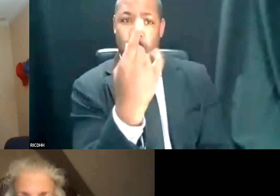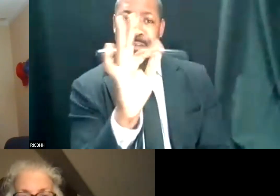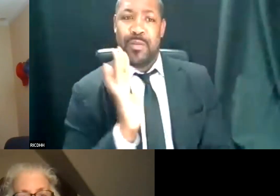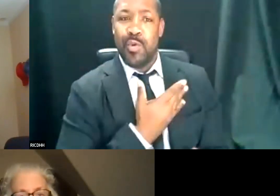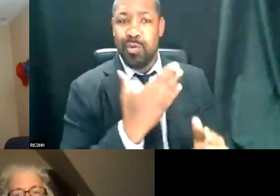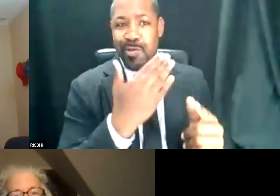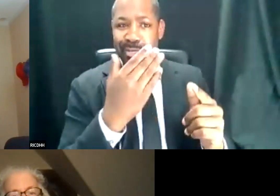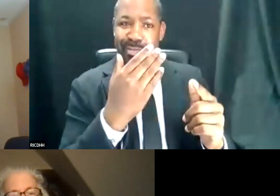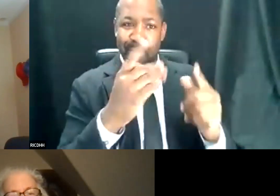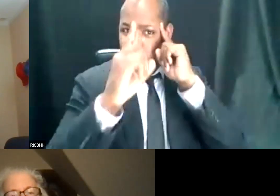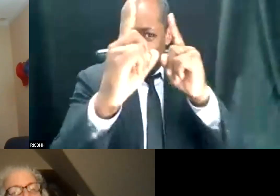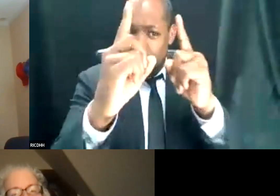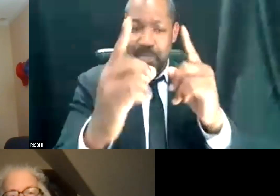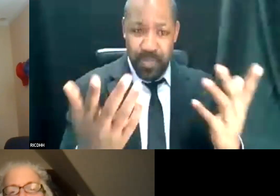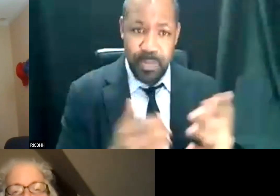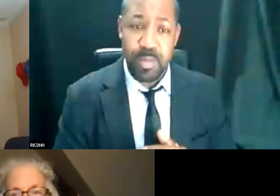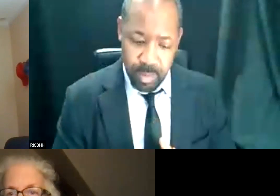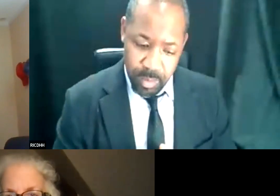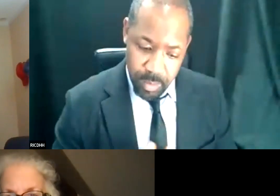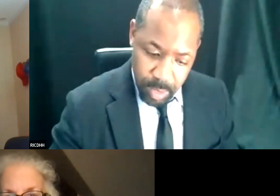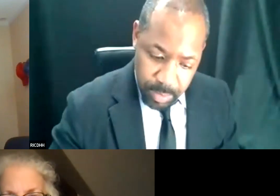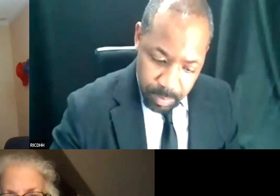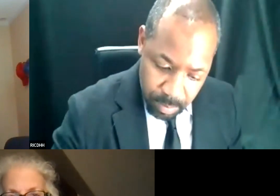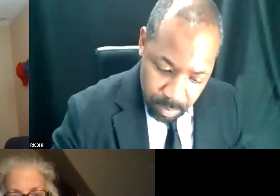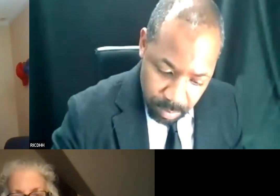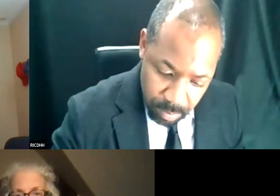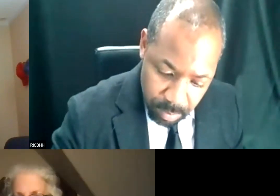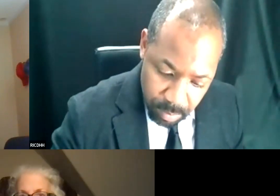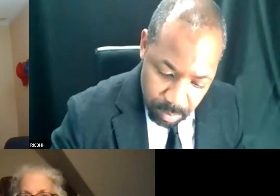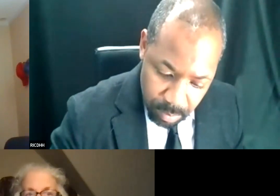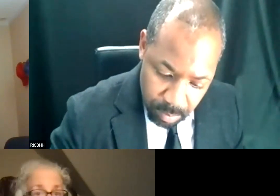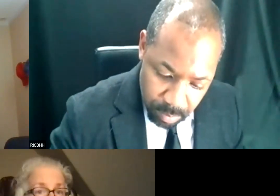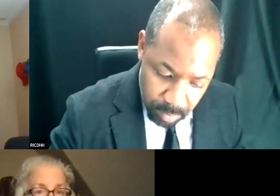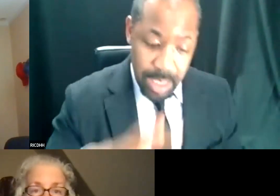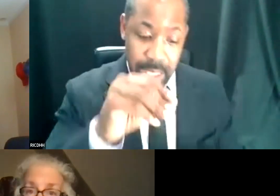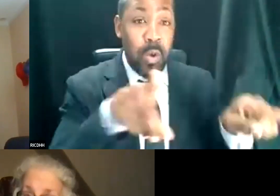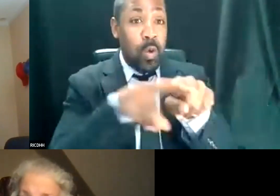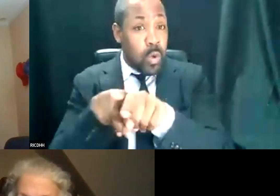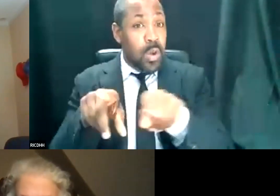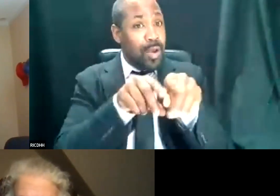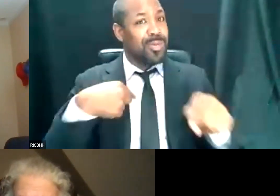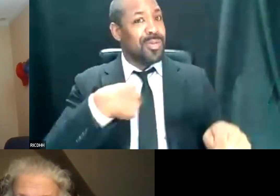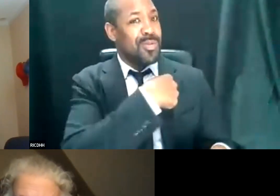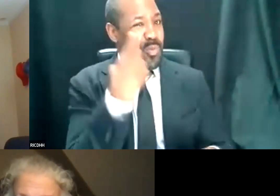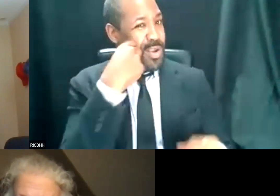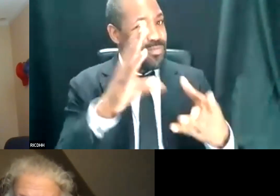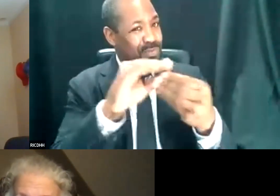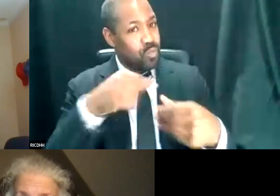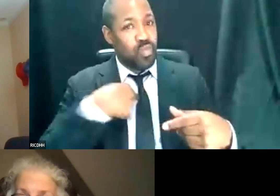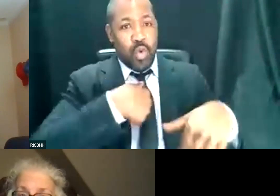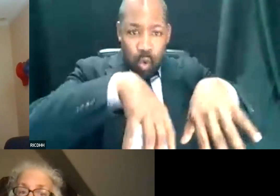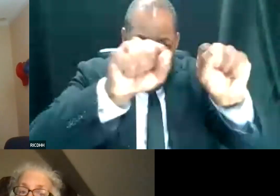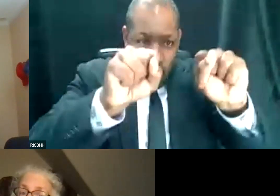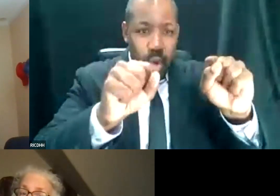and represented. That's been one of the goals that we had on our strategic plan, was outreach specifically to the BIPOC